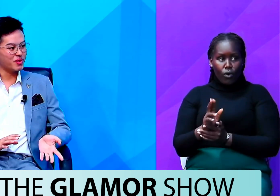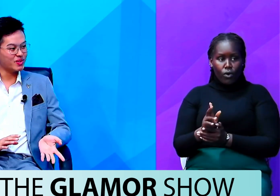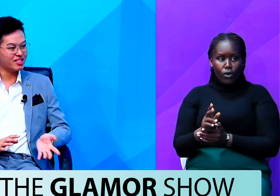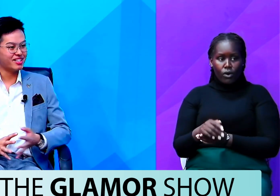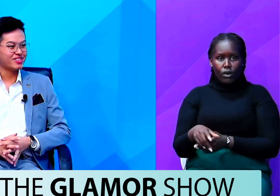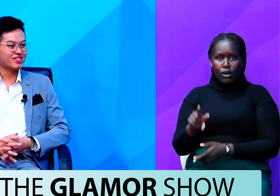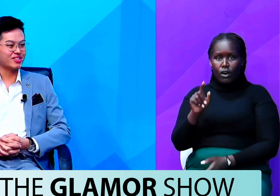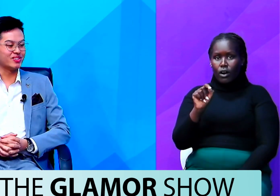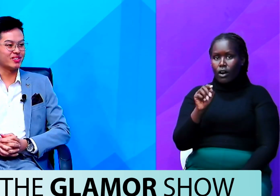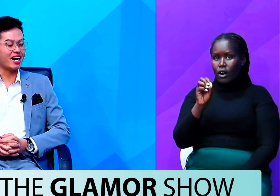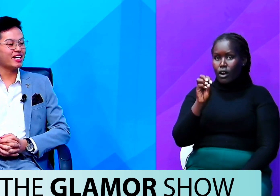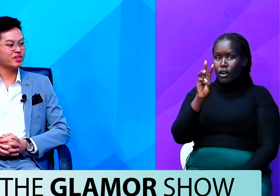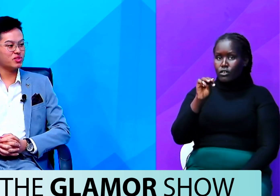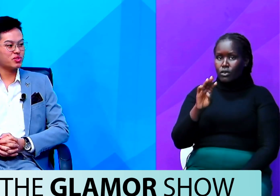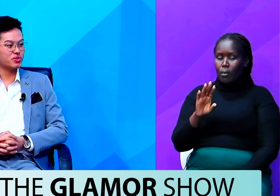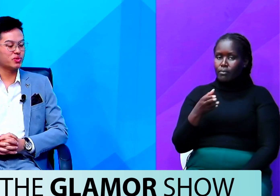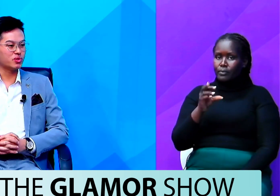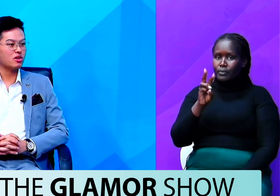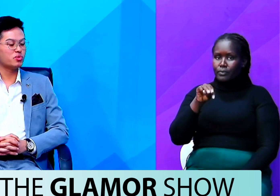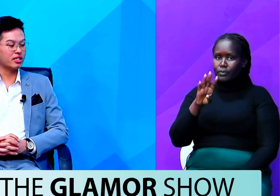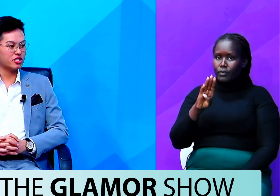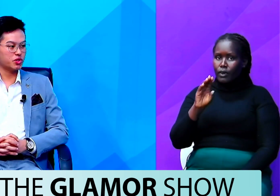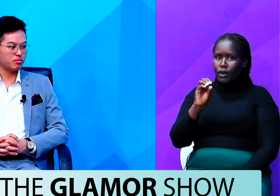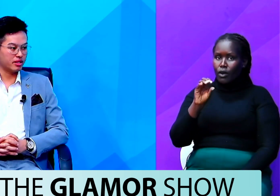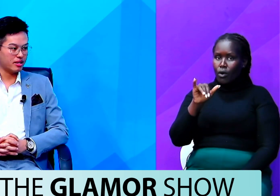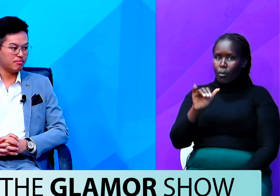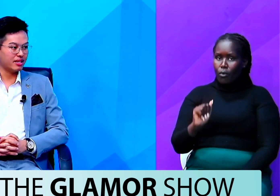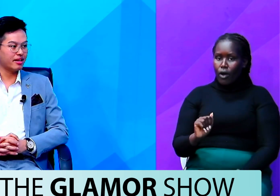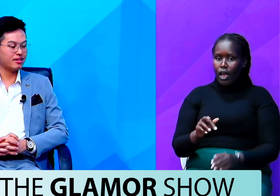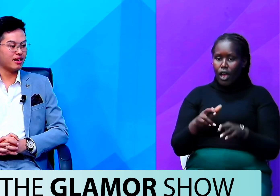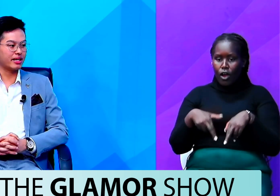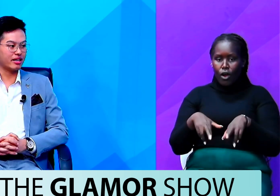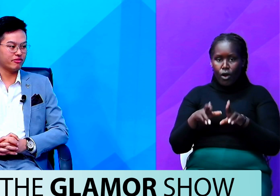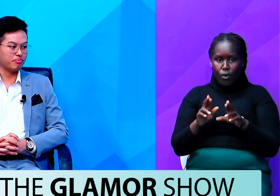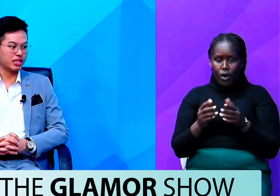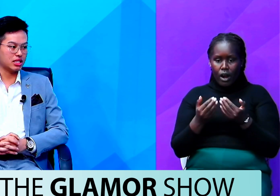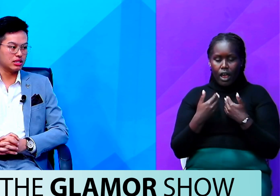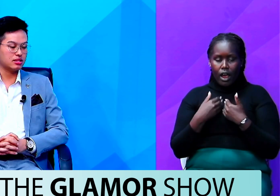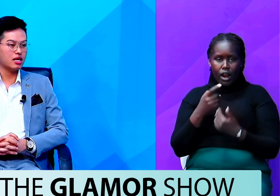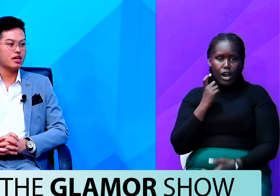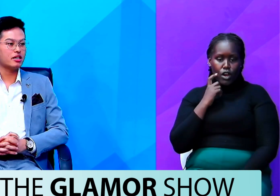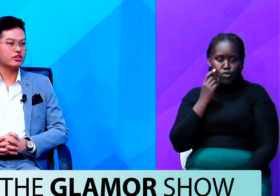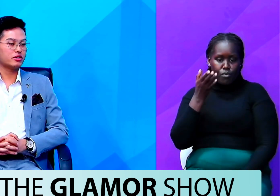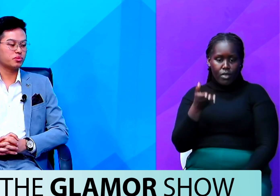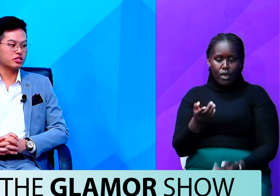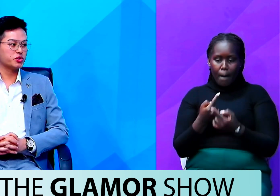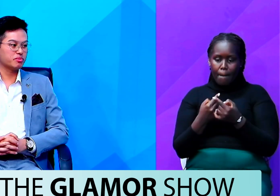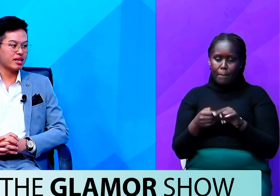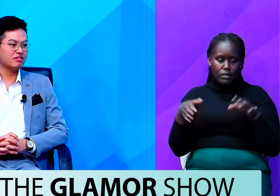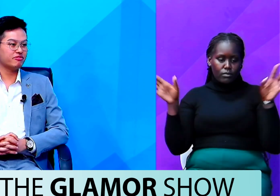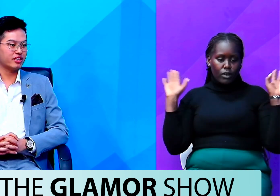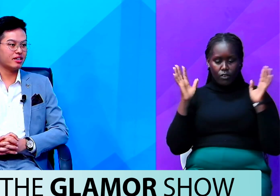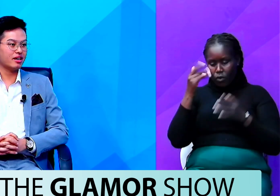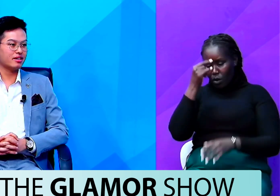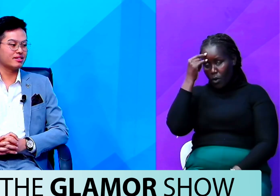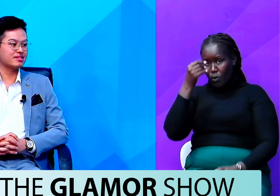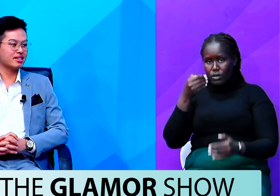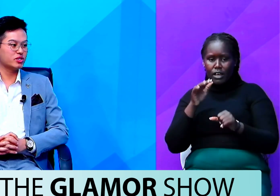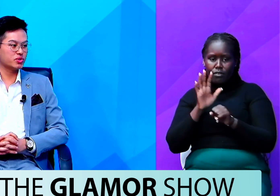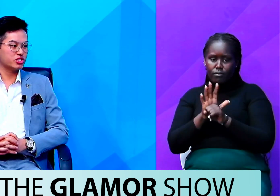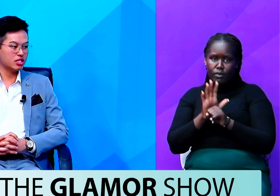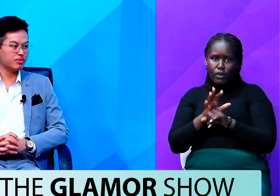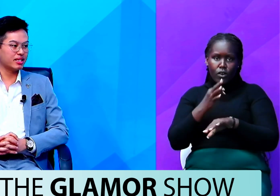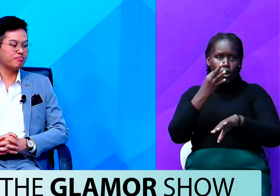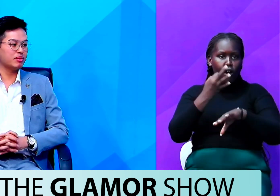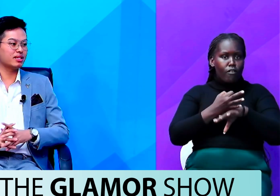Tamboya Road. So yeah, I used to run a shop there, but then I gave up because there were too many fake hair and selling